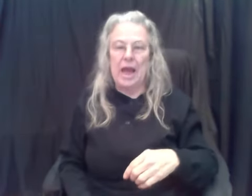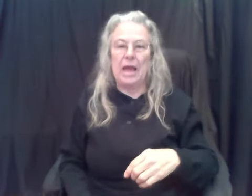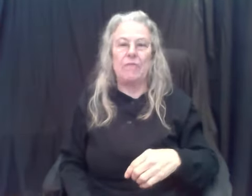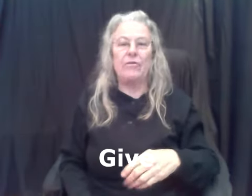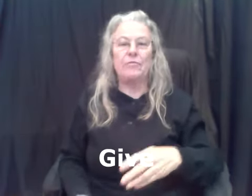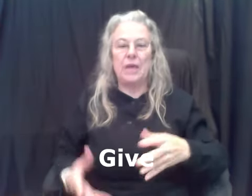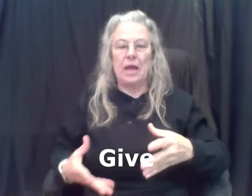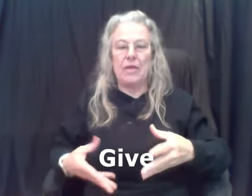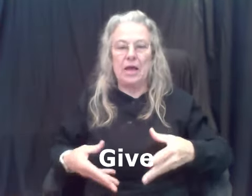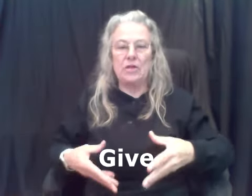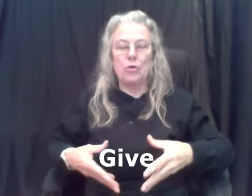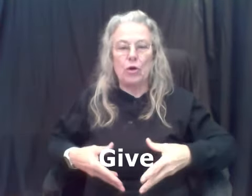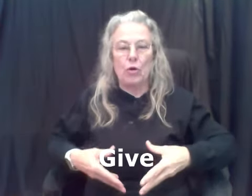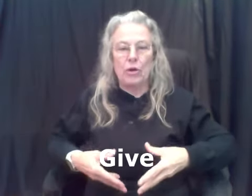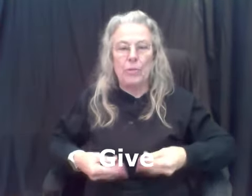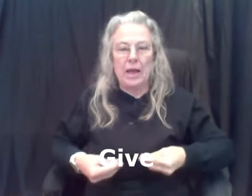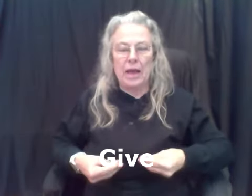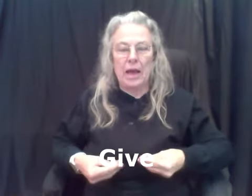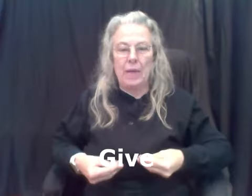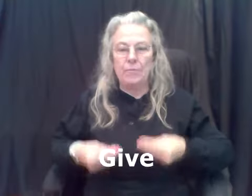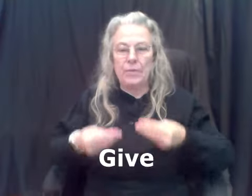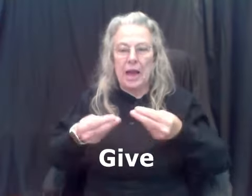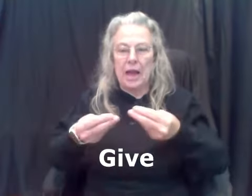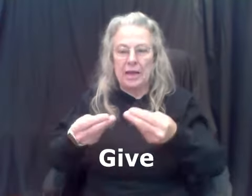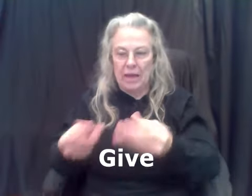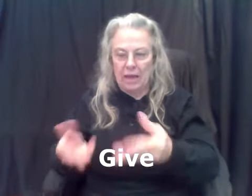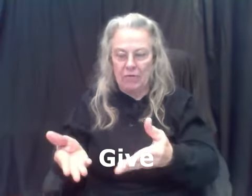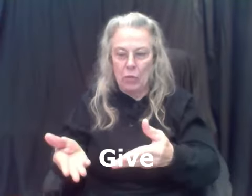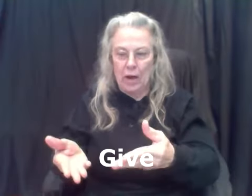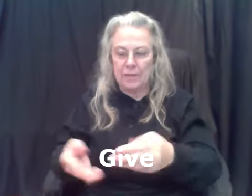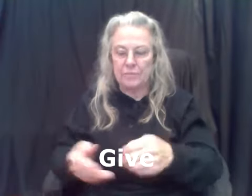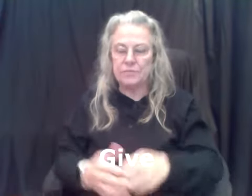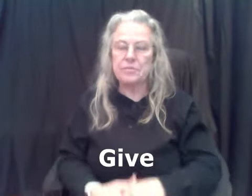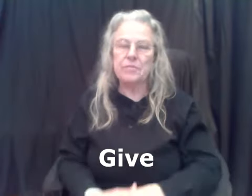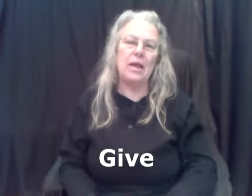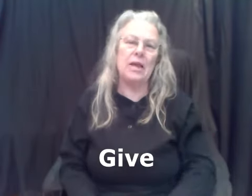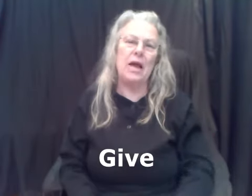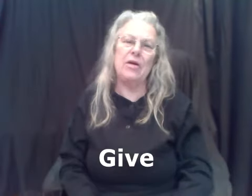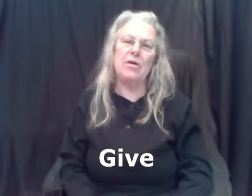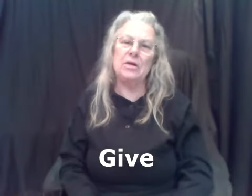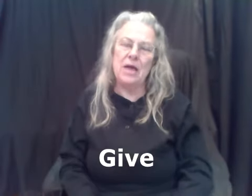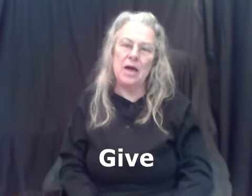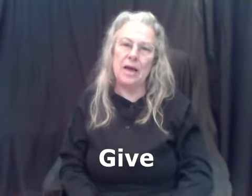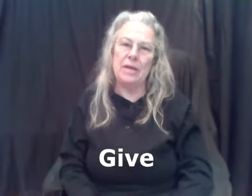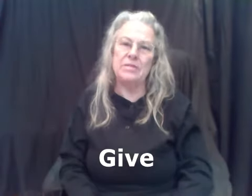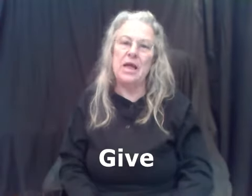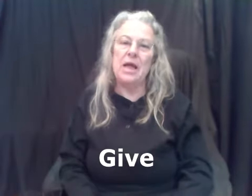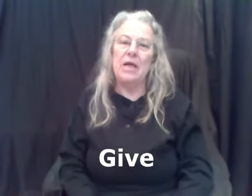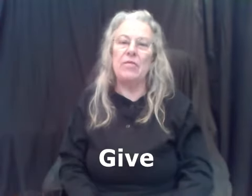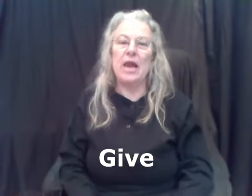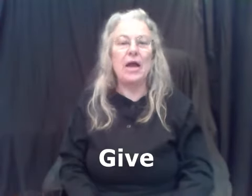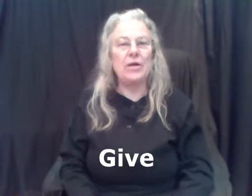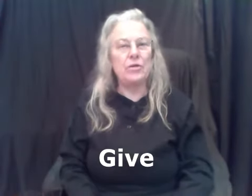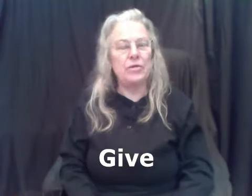and that is where you're going to pick it up and give it away now there are times that I do this